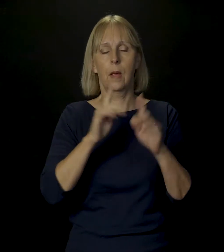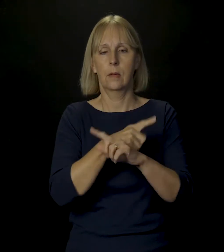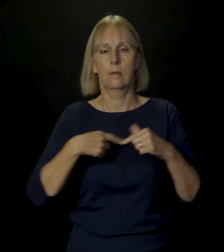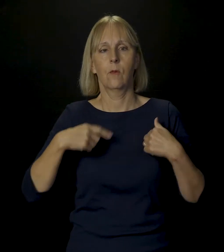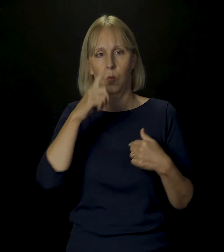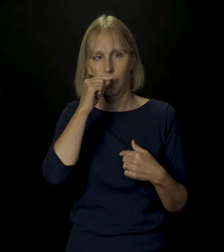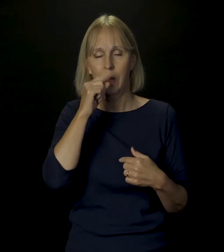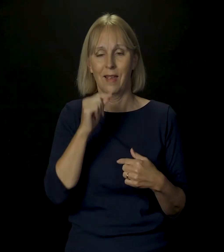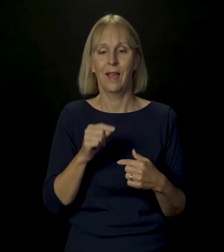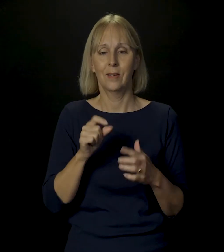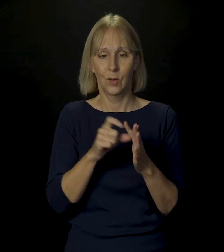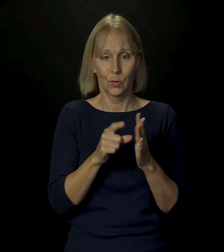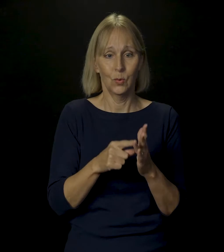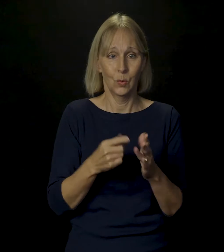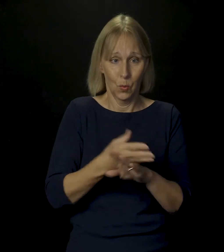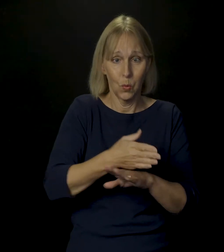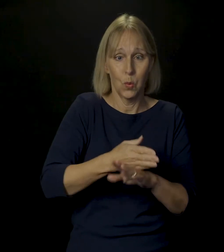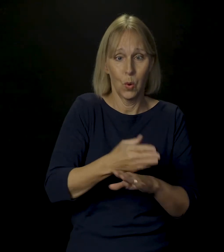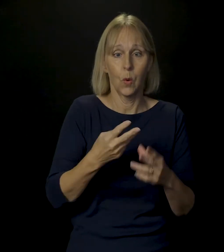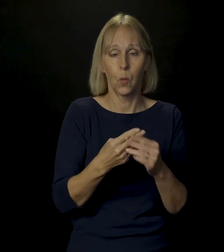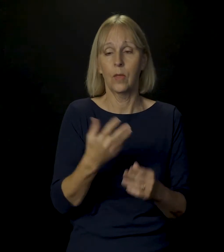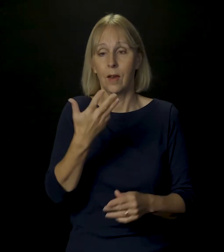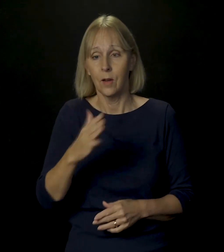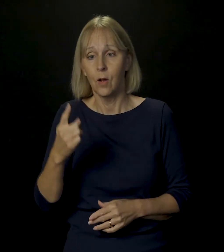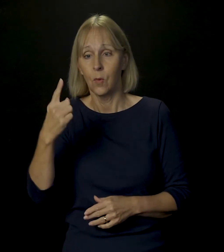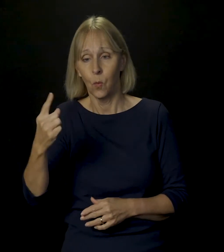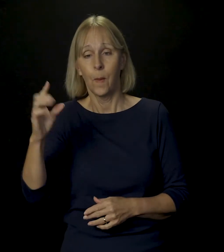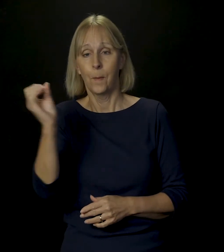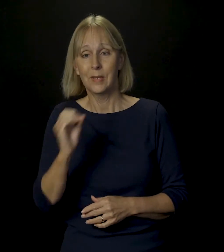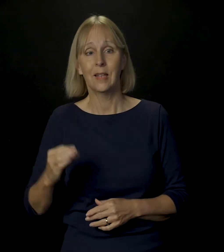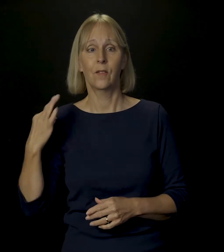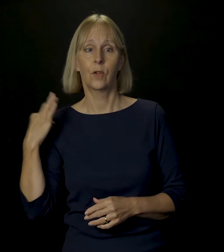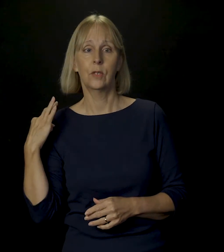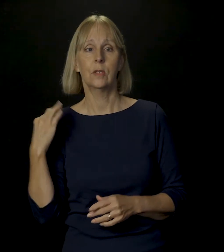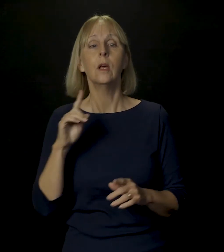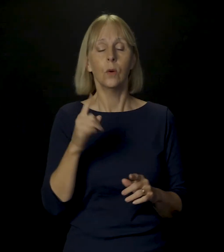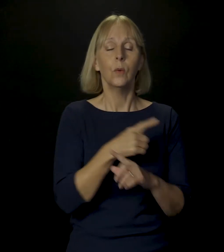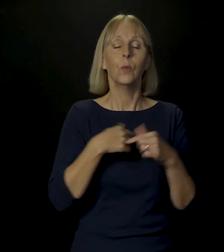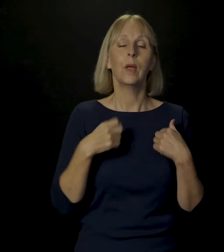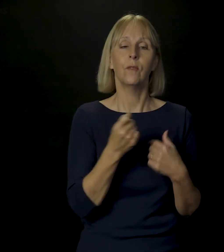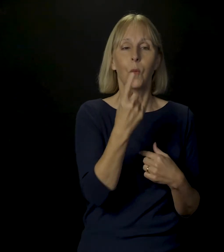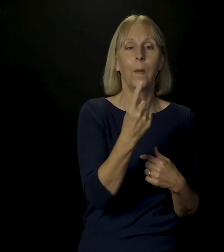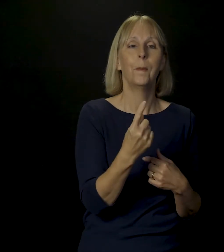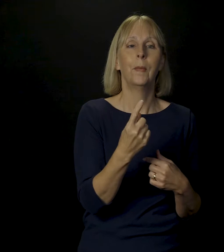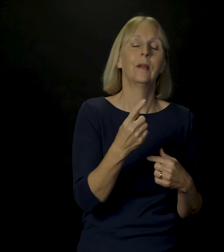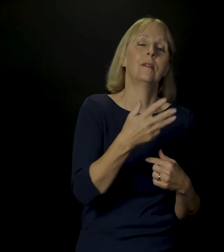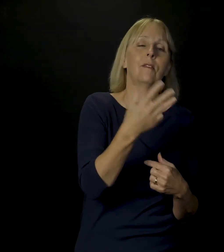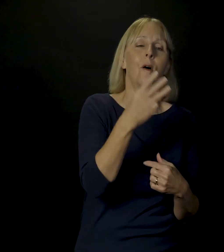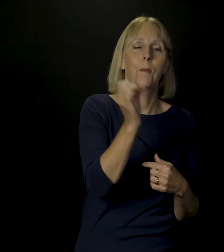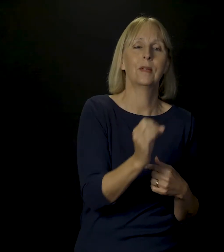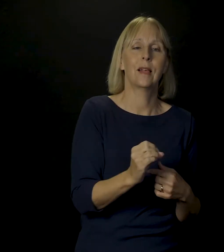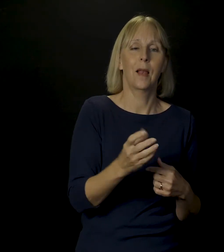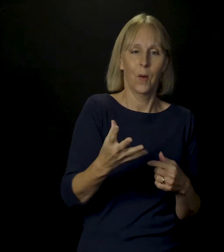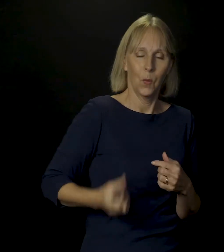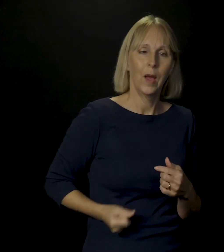91% That's not Discounting The 9% Of those That are paid I'll just Note that But we are Absolutely Blessed